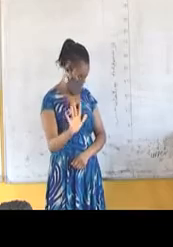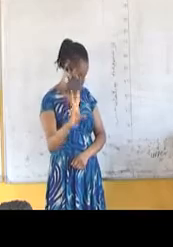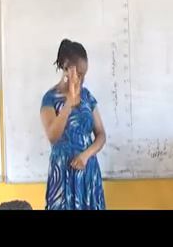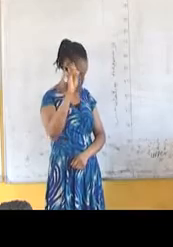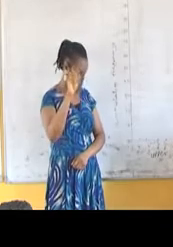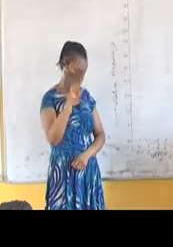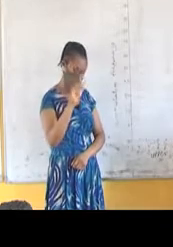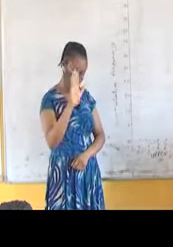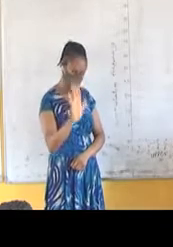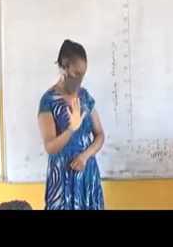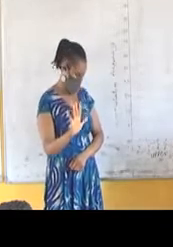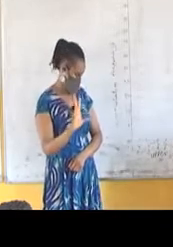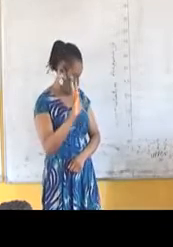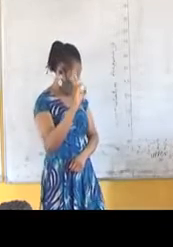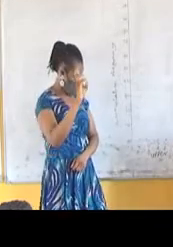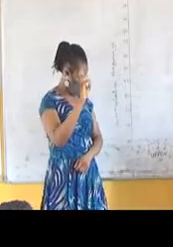50.5, to have